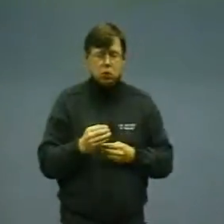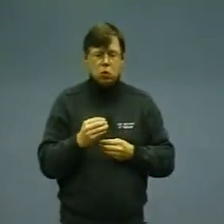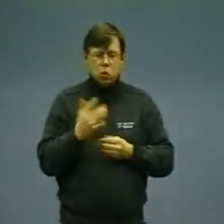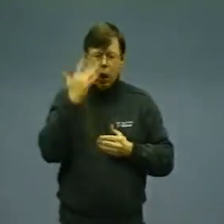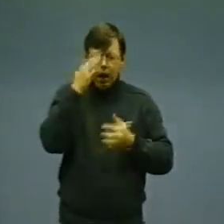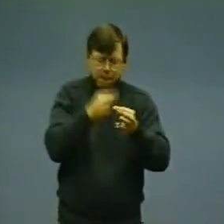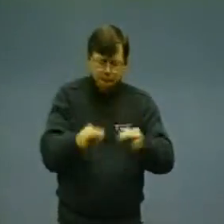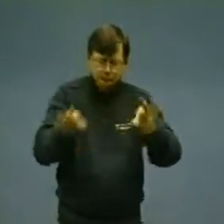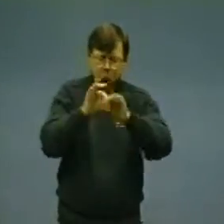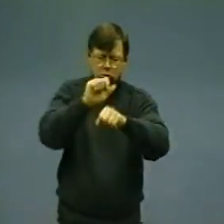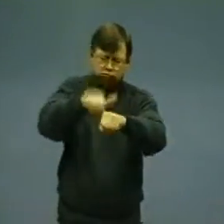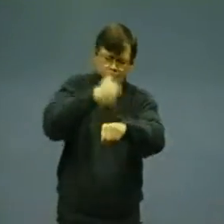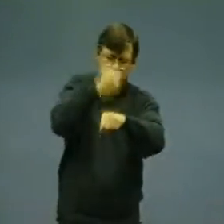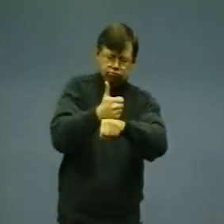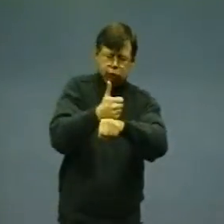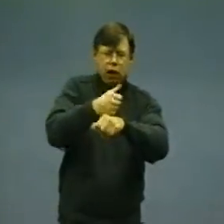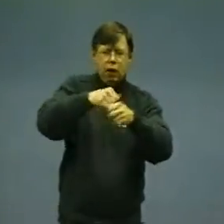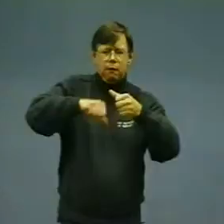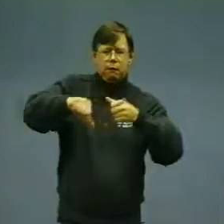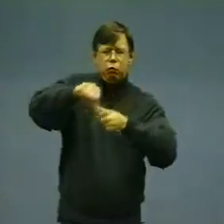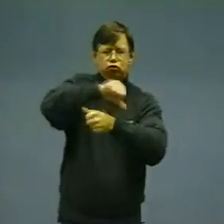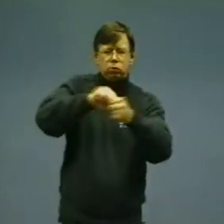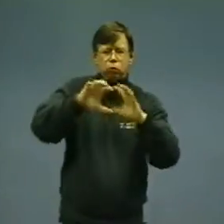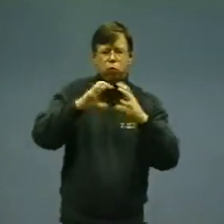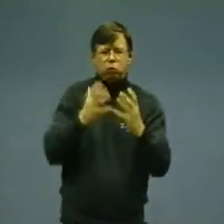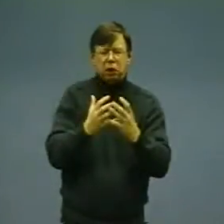Don't her See? For all Thank you.